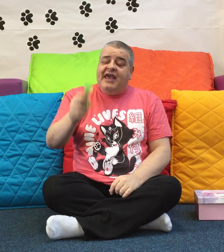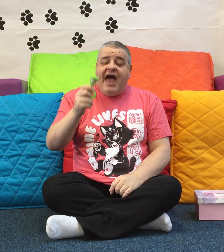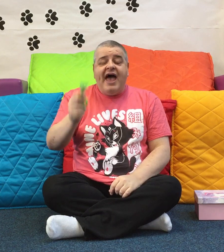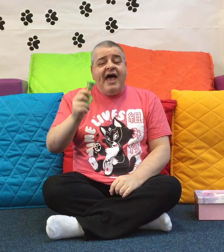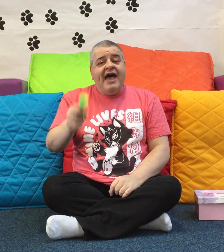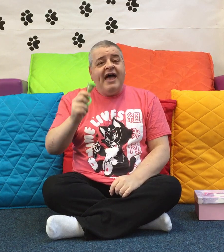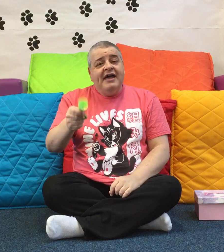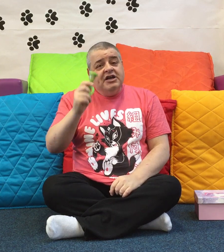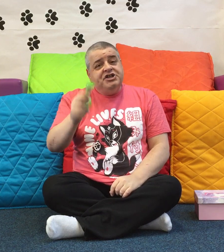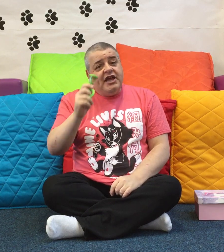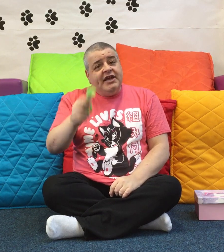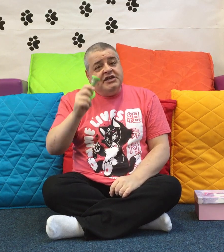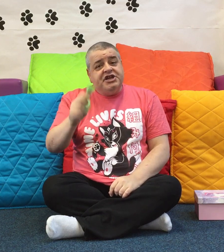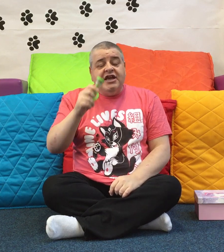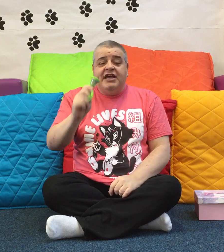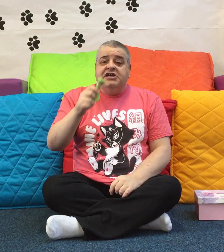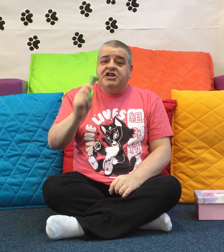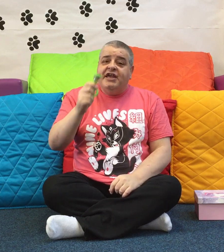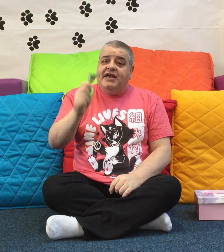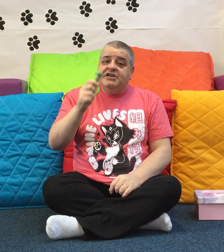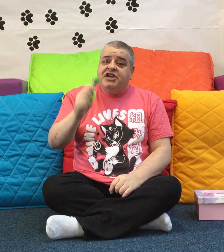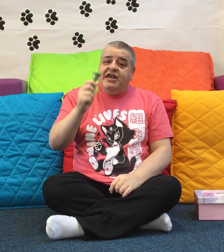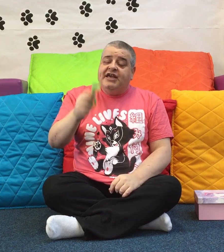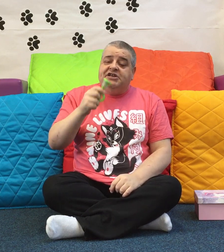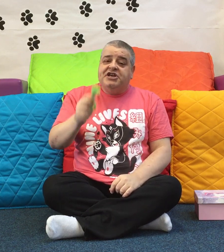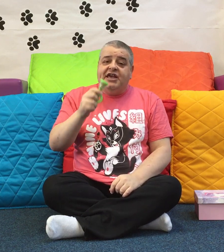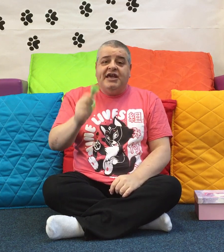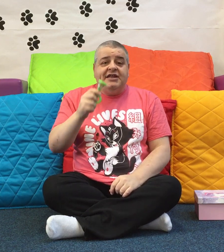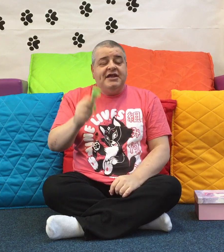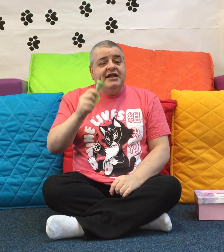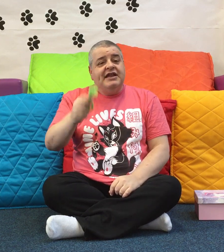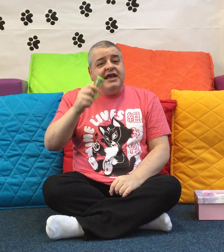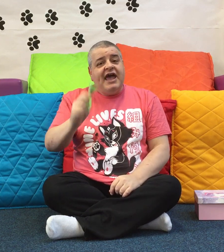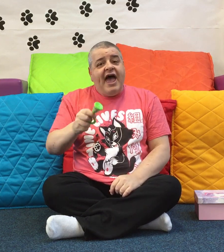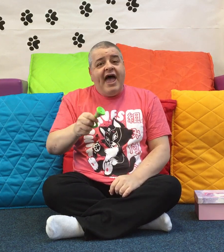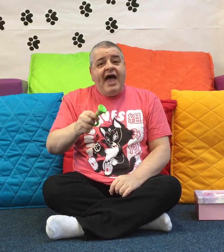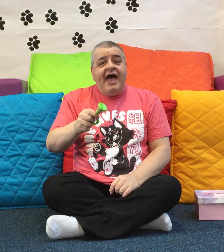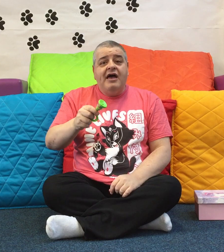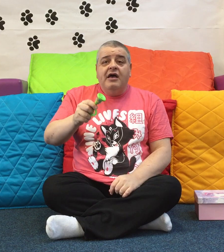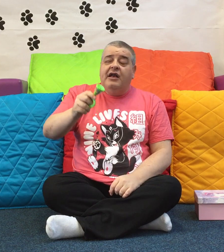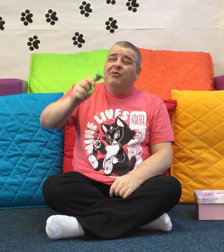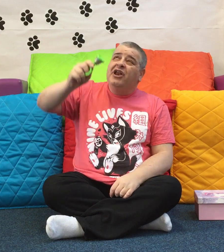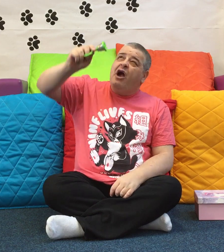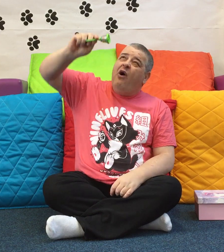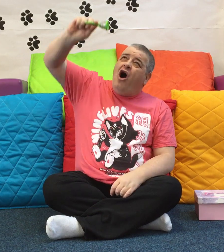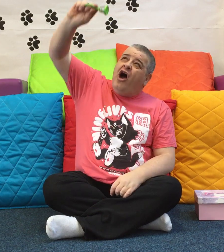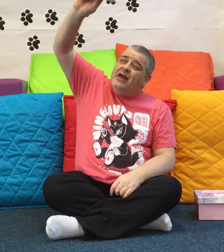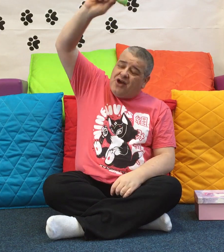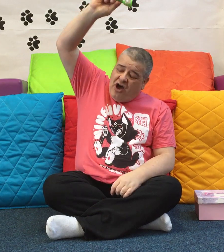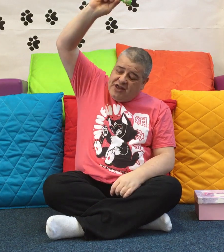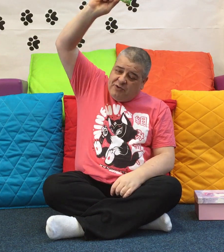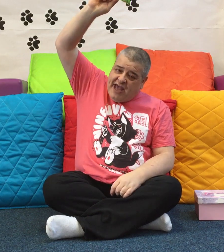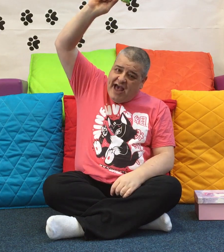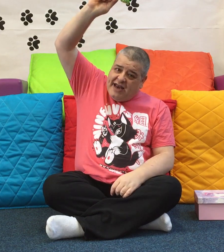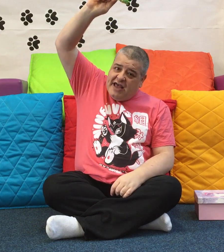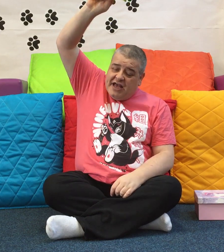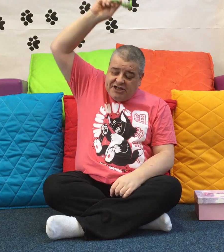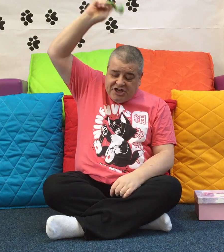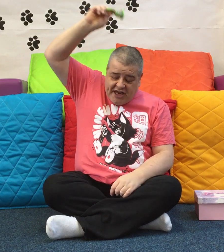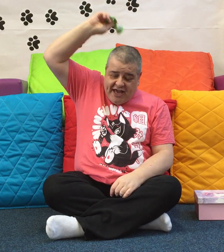air. Shake it, shake it, shake it, shake it, shake it in the air. Now we're going to go high as we can. Shake